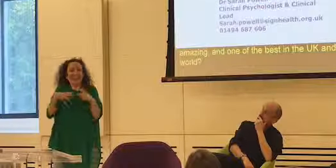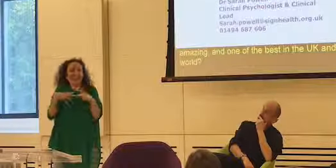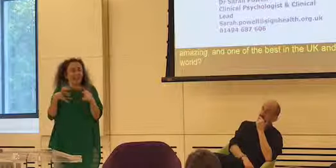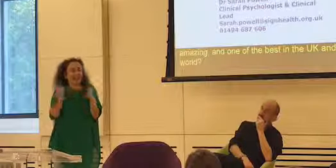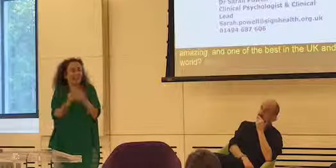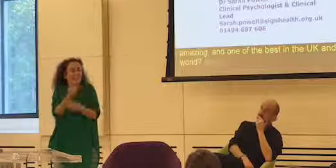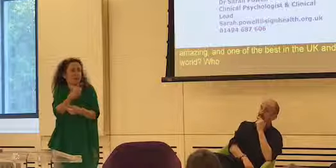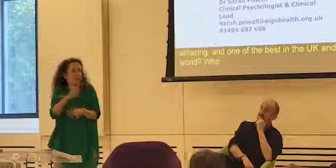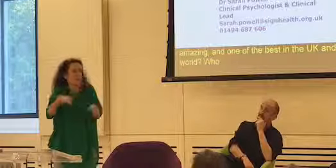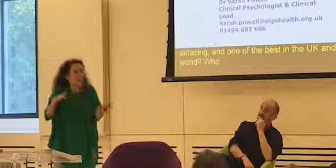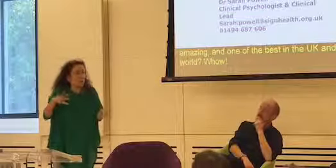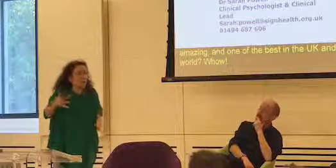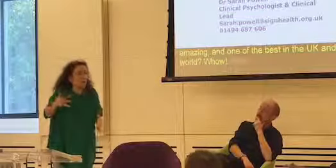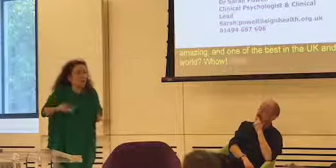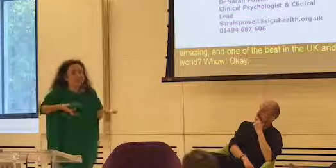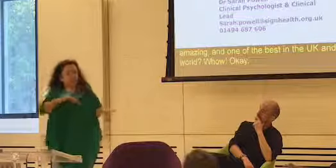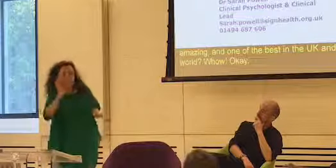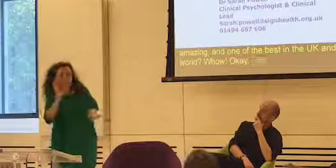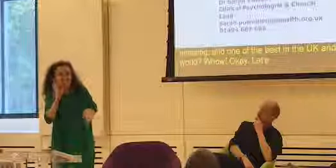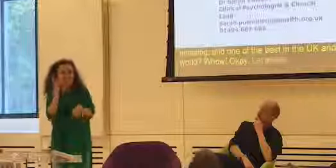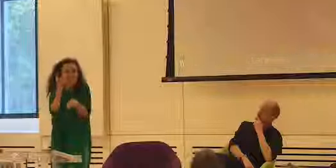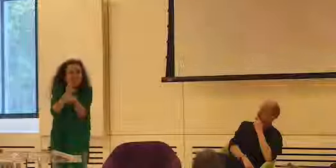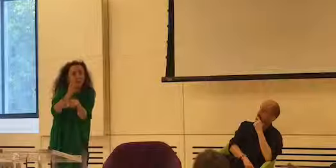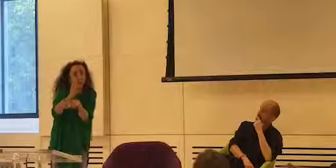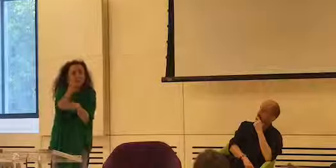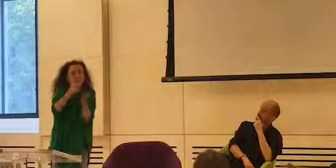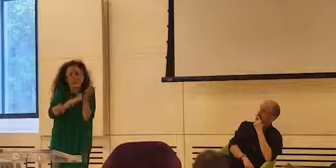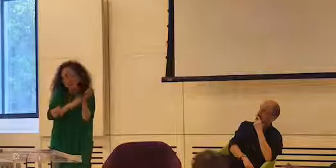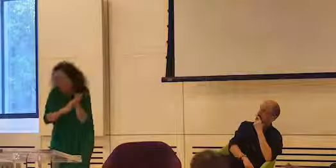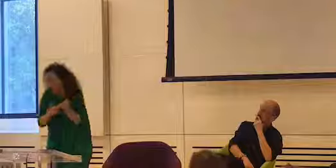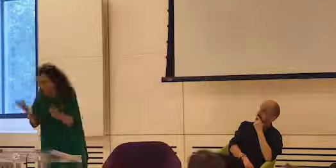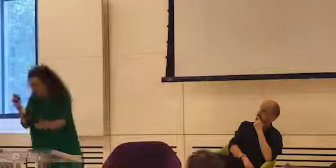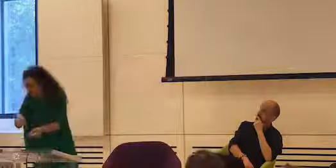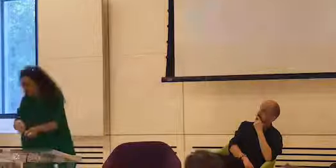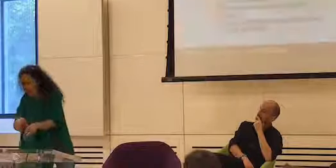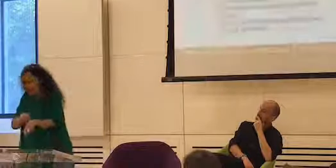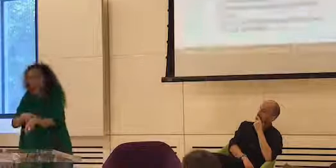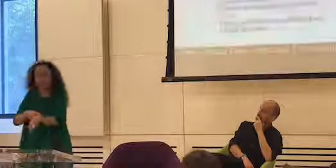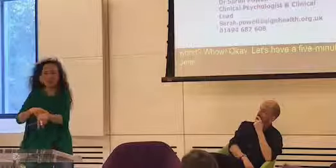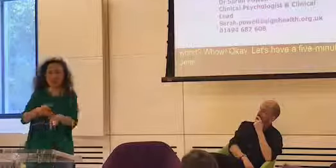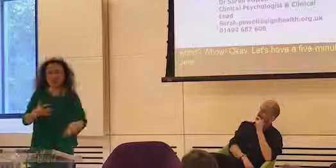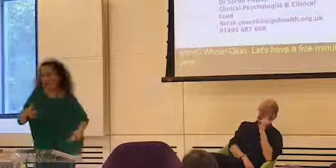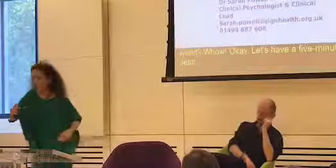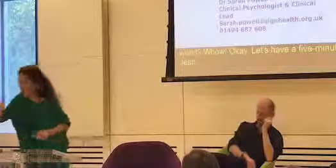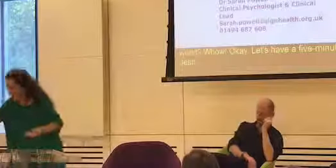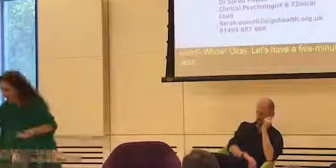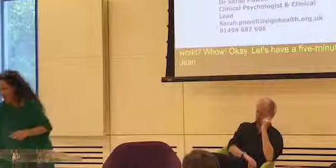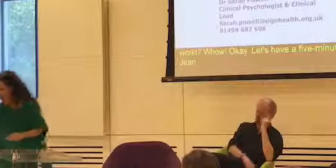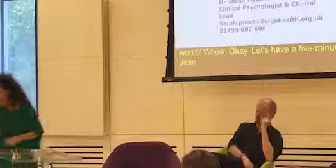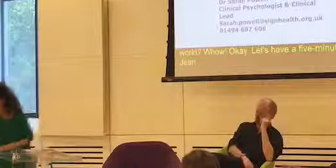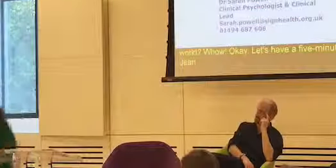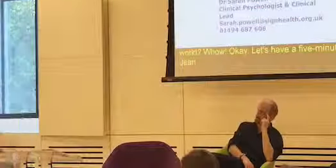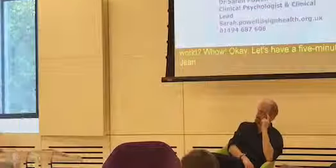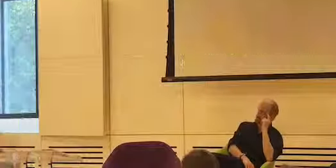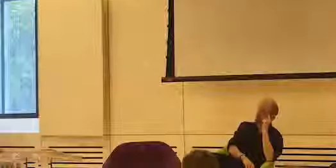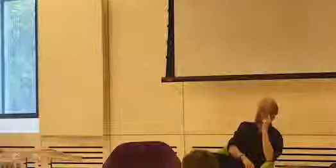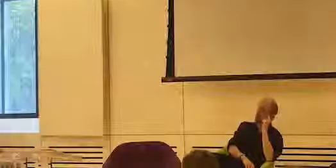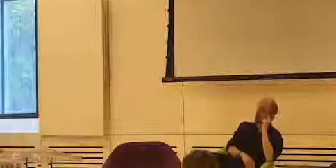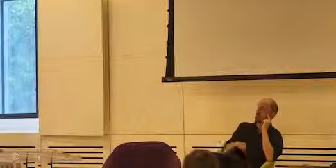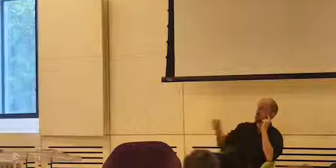break for Jane, so if you need to go to the loo or just have a quick chat for 5 minutes. Let's see the time now, and at